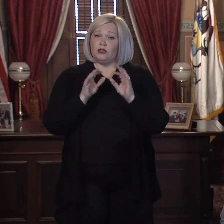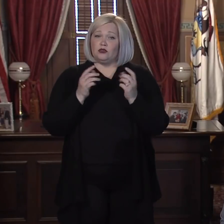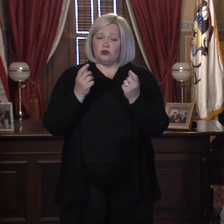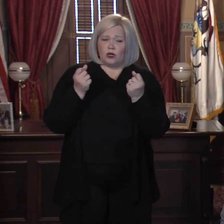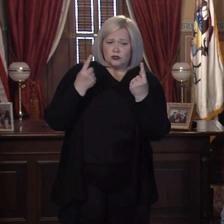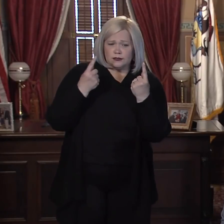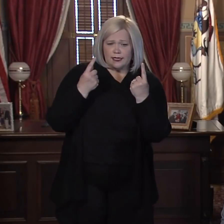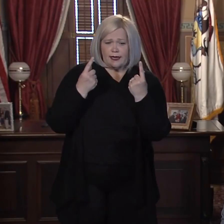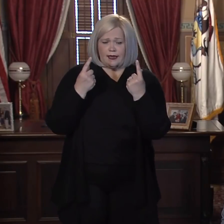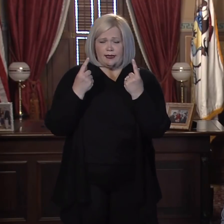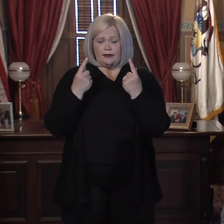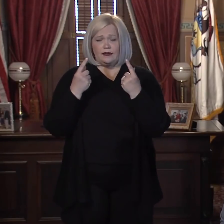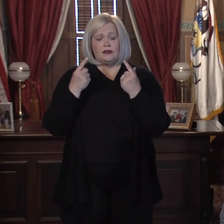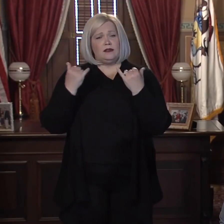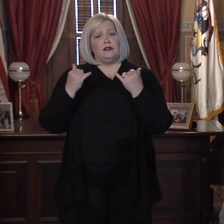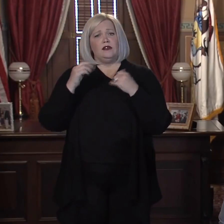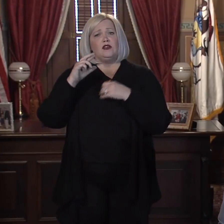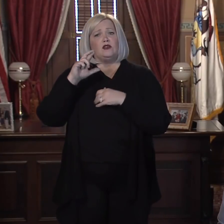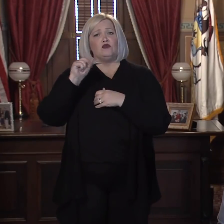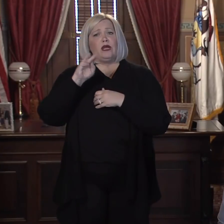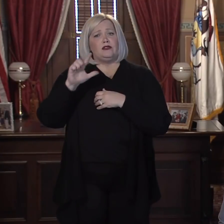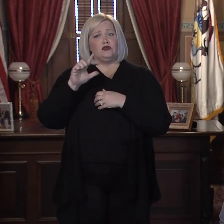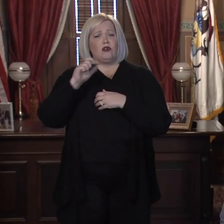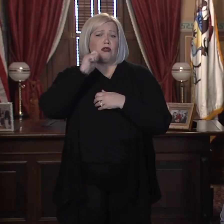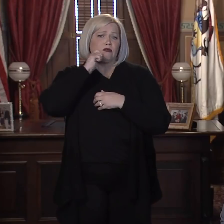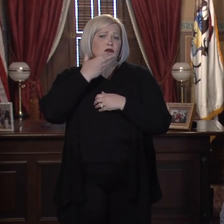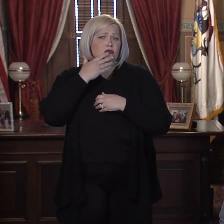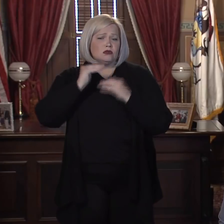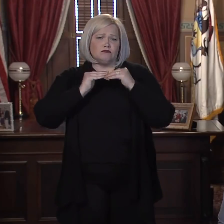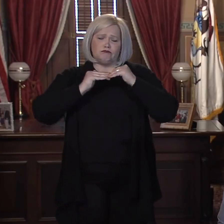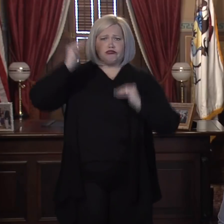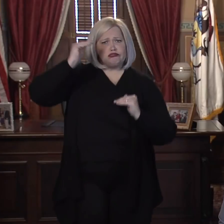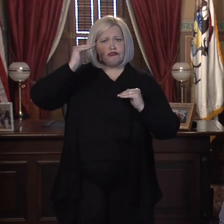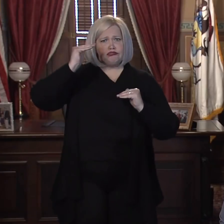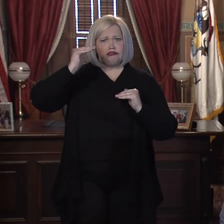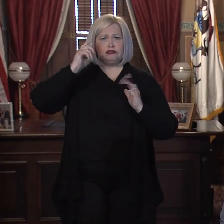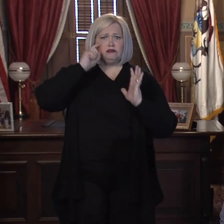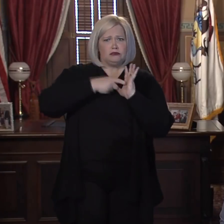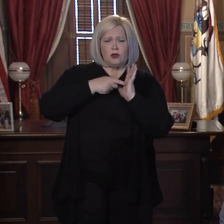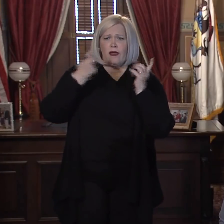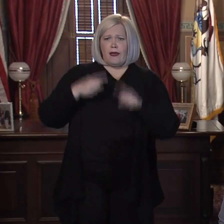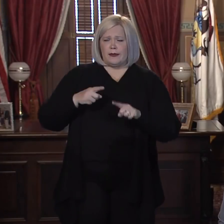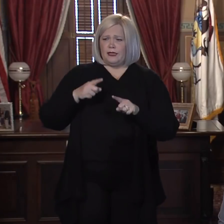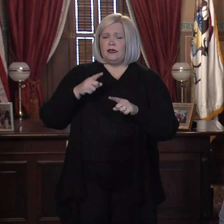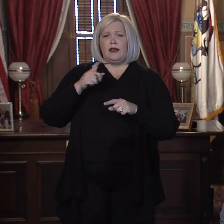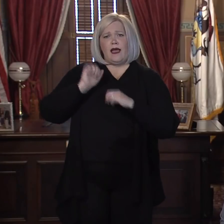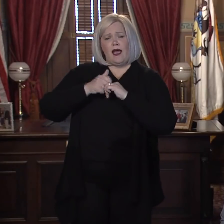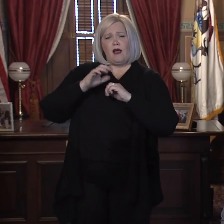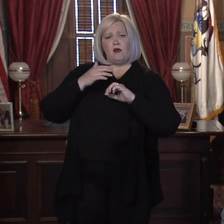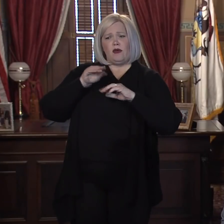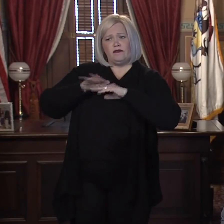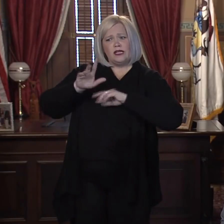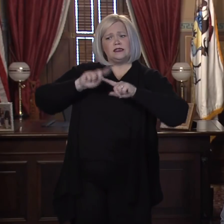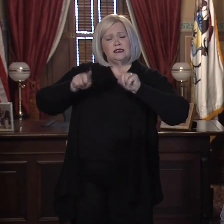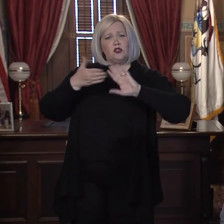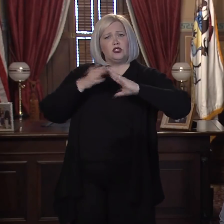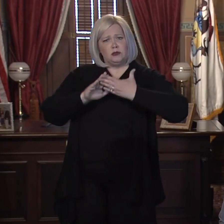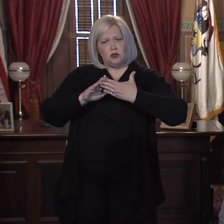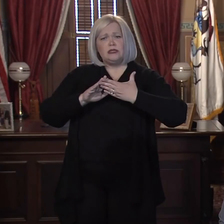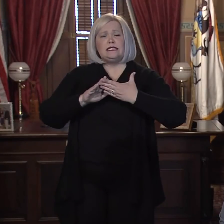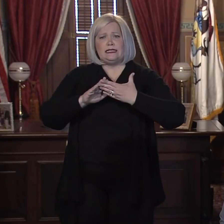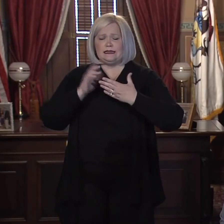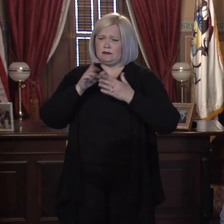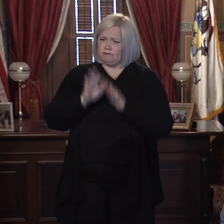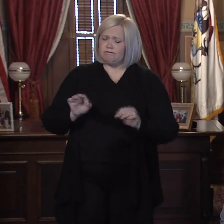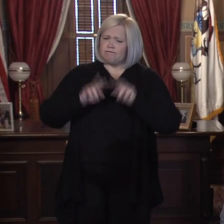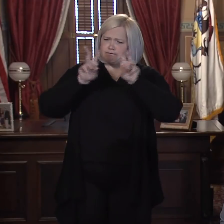understanding the racial disparities that we're seeing when it comes to cases and deaths across the state. And it will be important to look at that